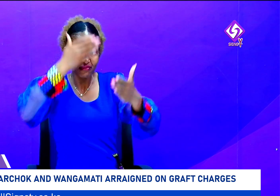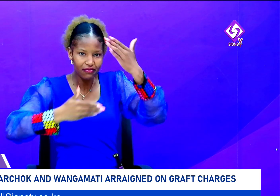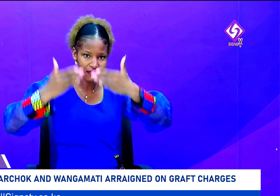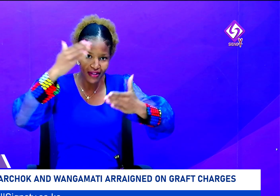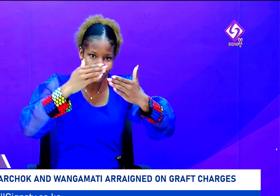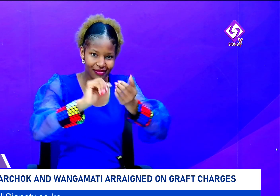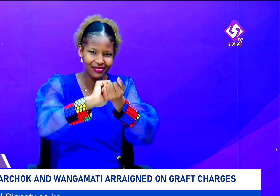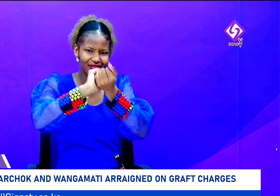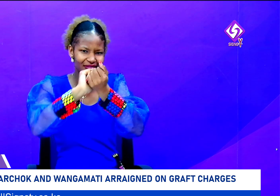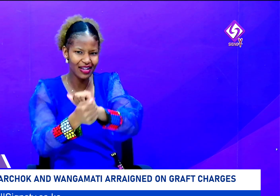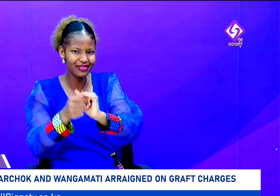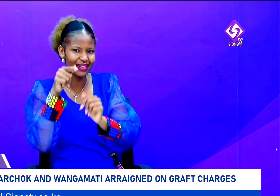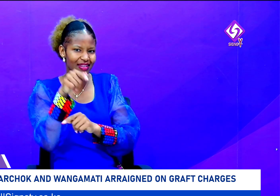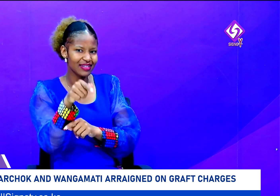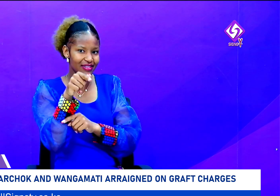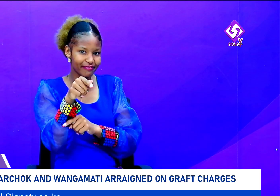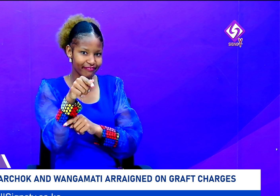transactions at the center of the case.